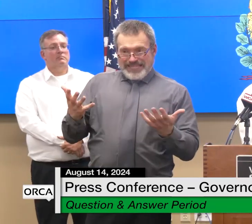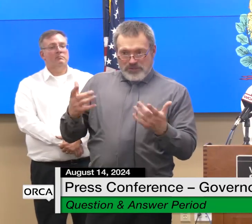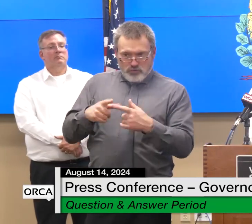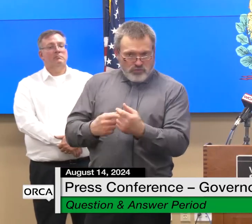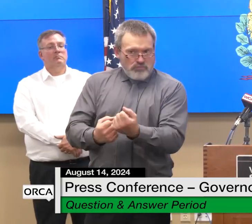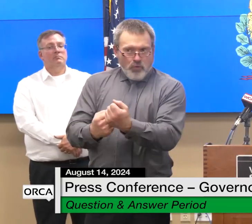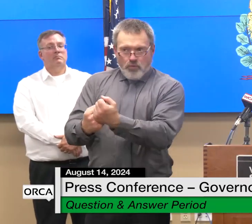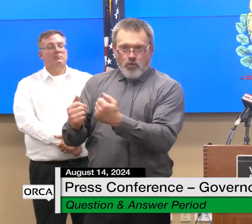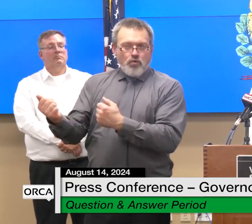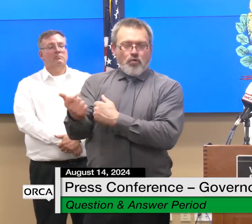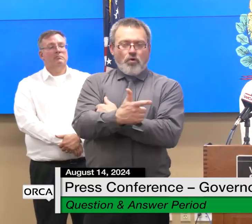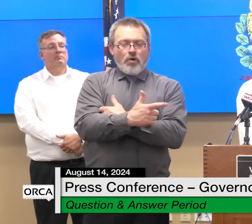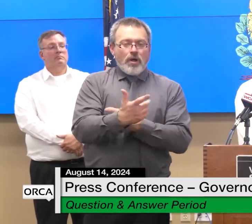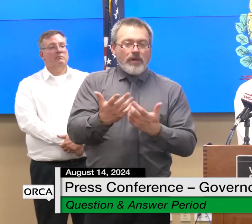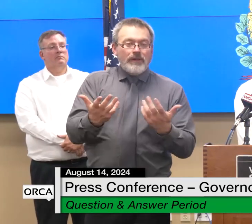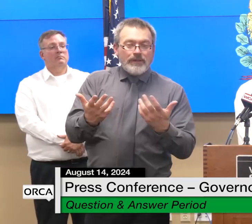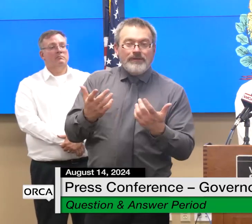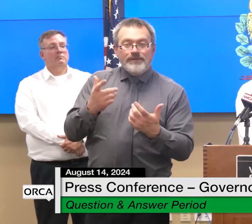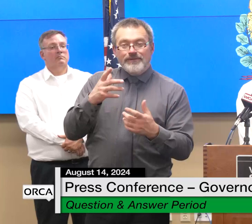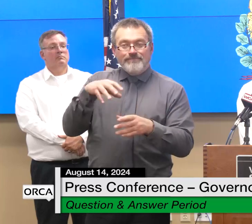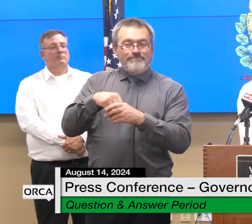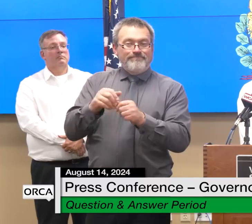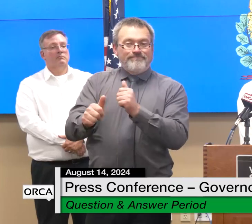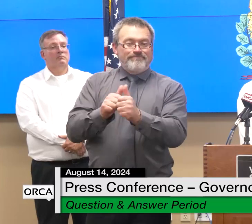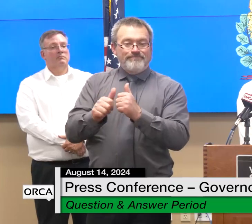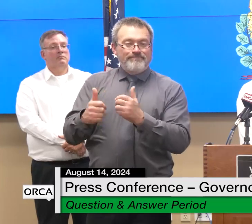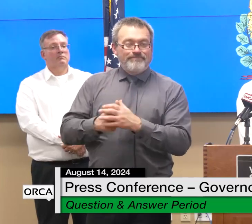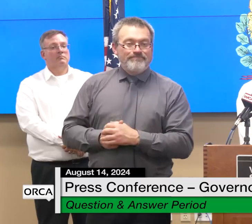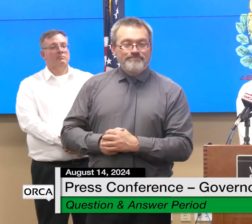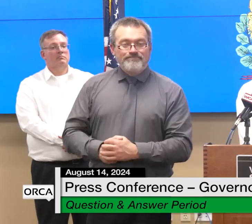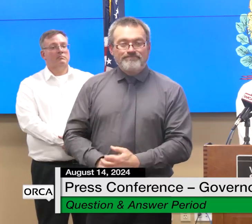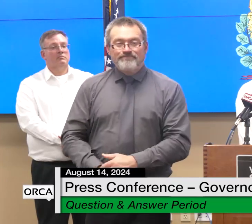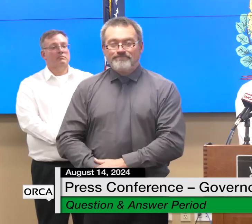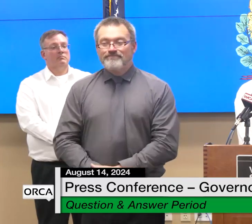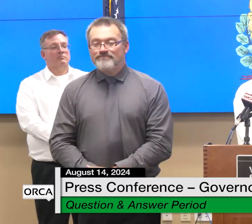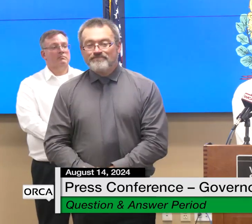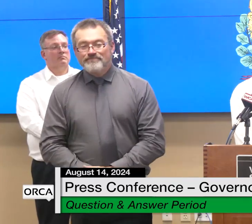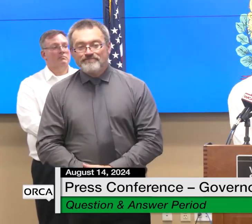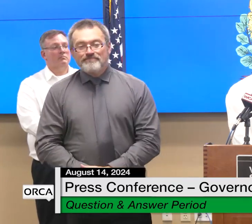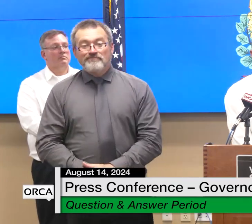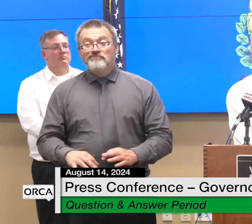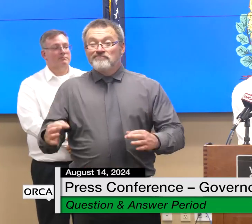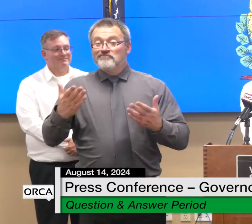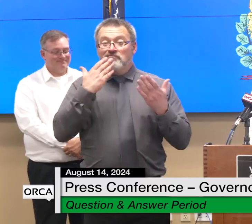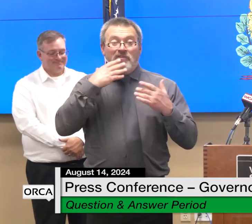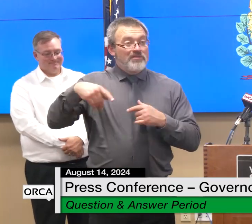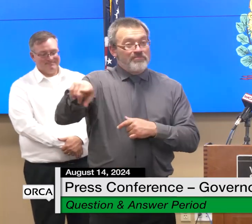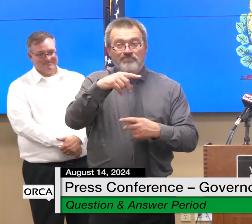Thank you all.